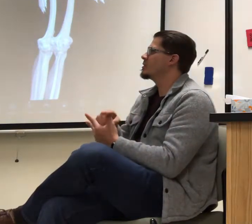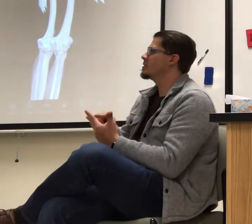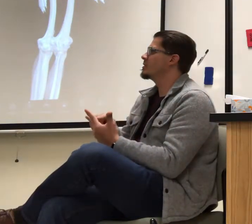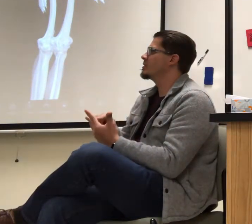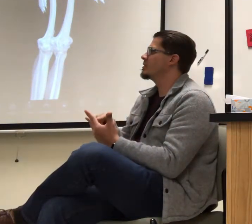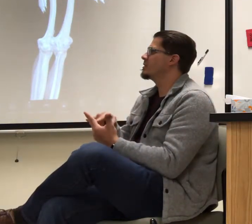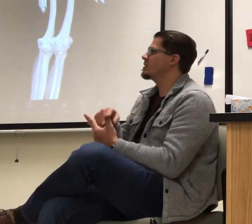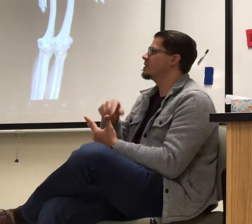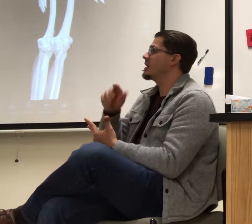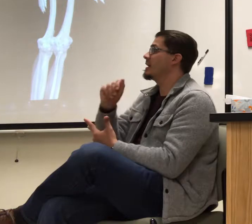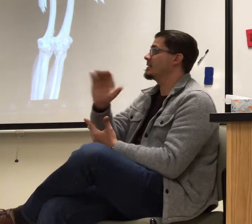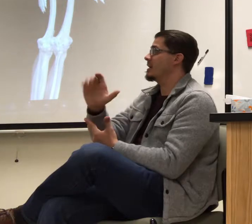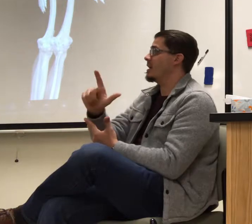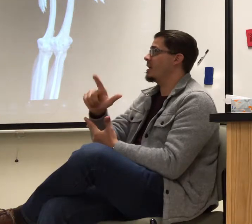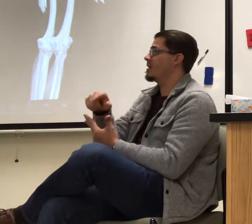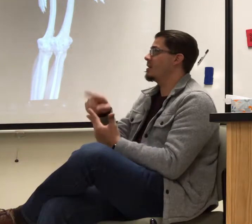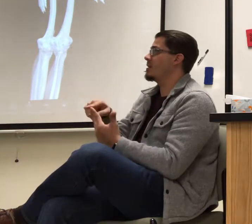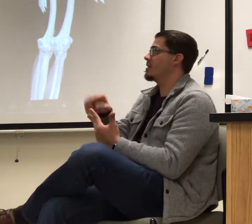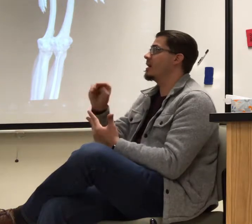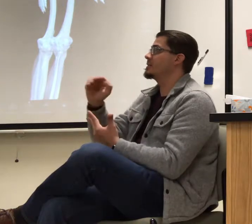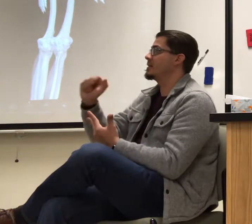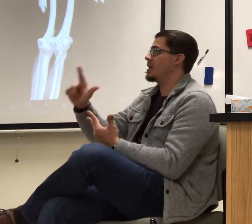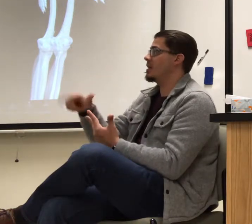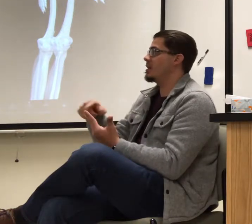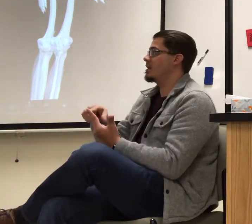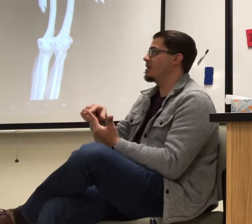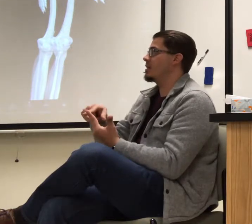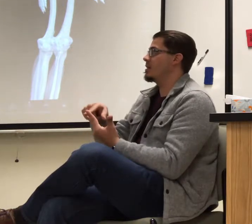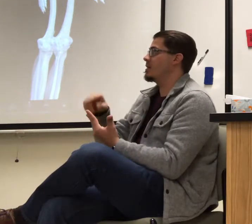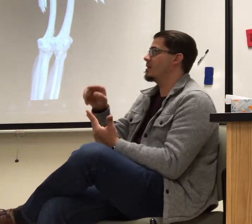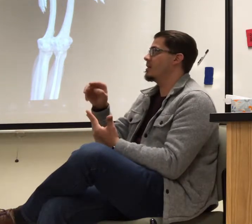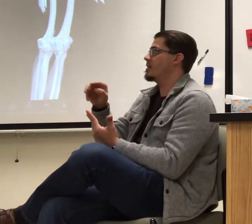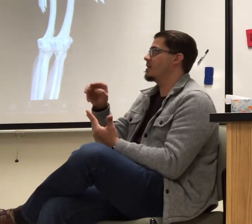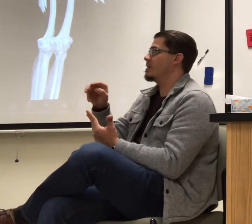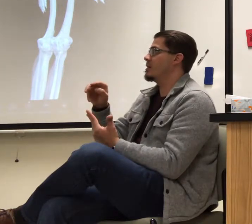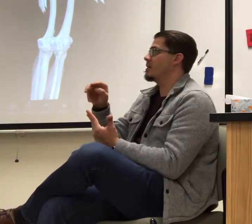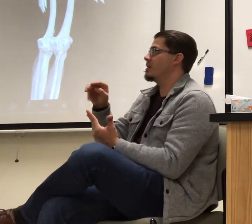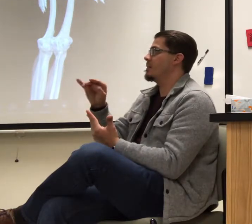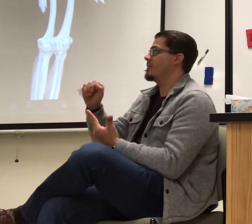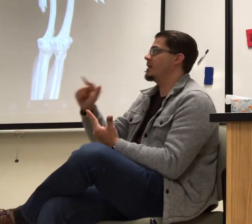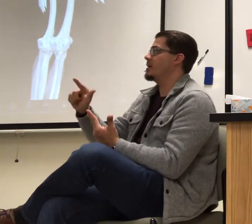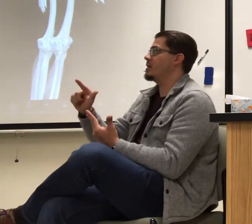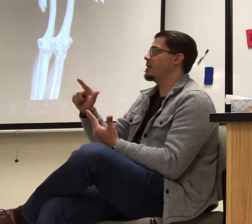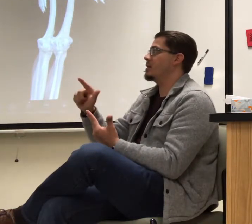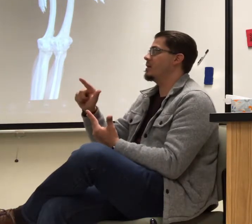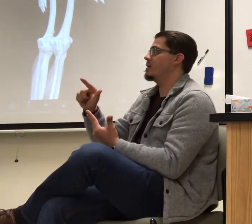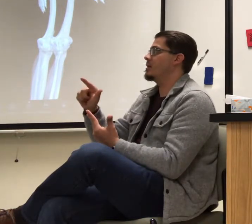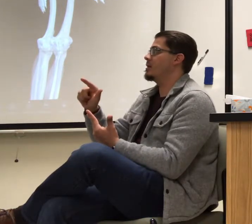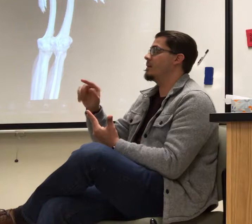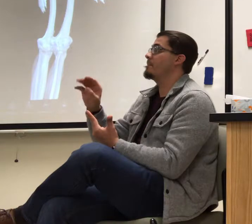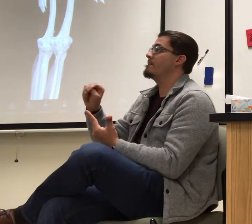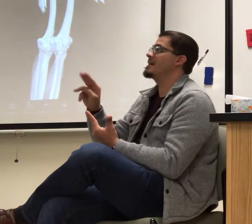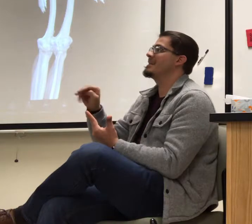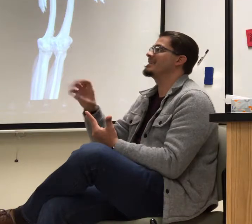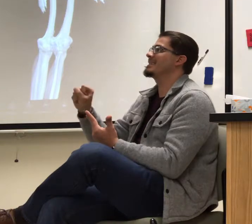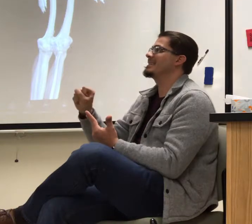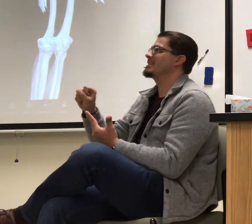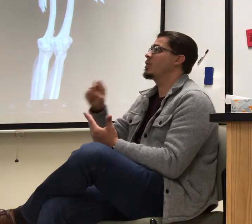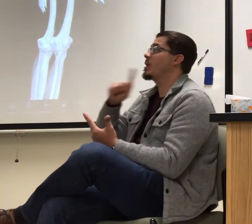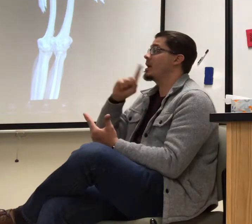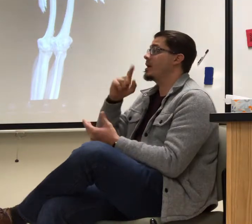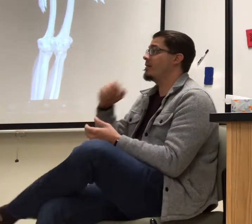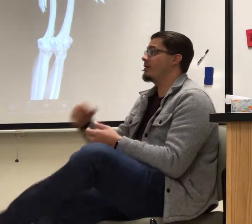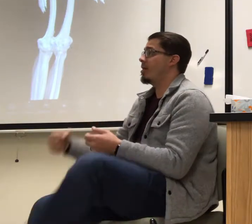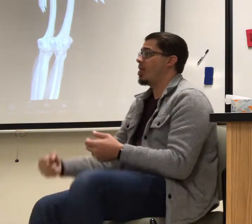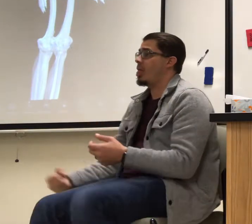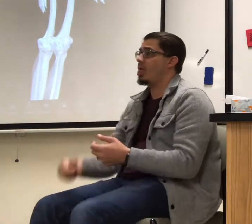The reason why you tear the medial meniscus is the MCL is kind of attached to that disc. So if you blow out